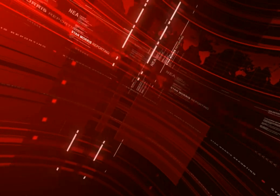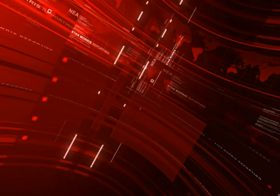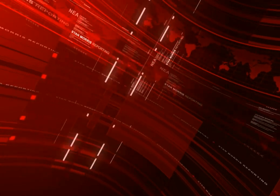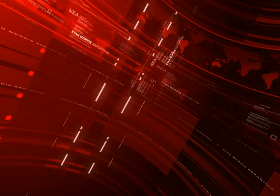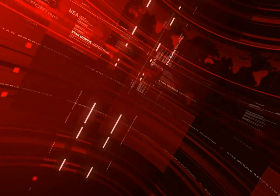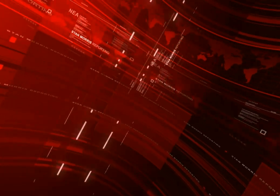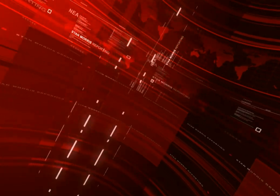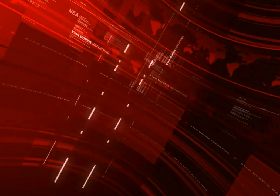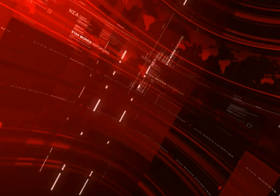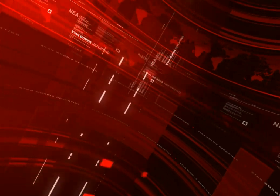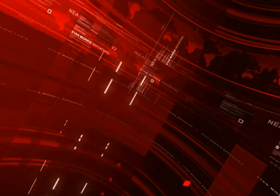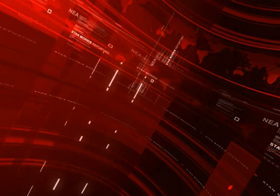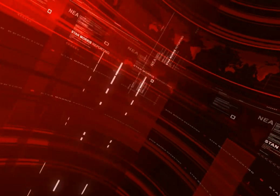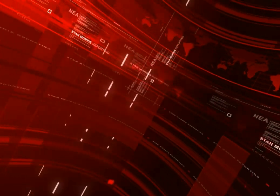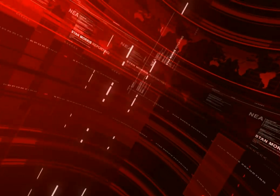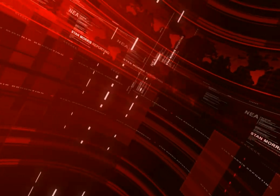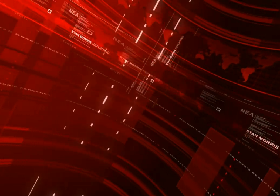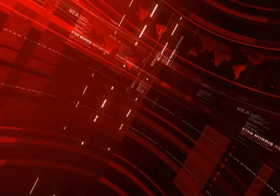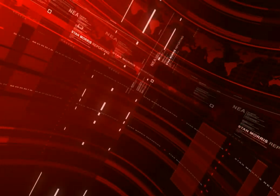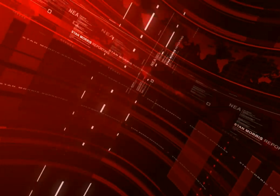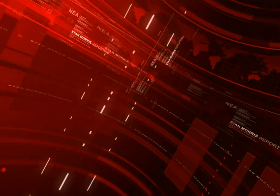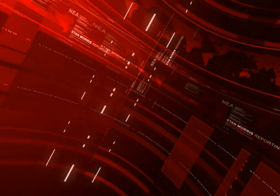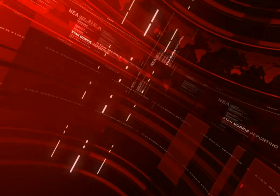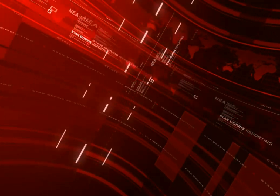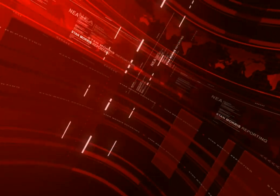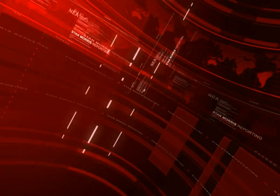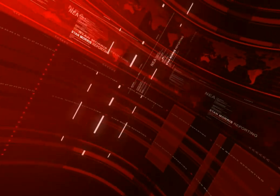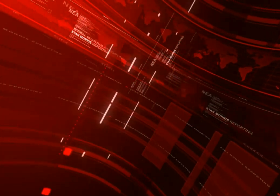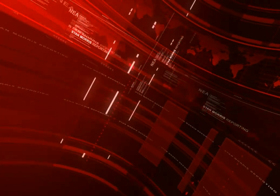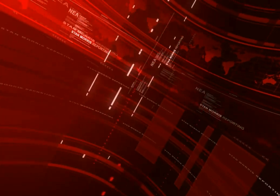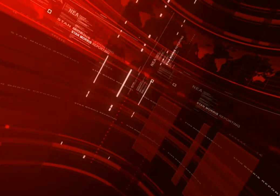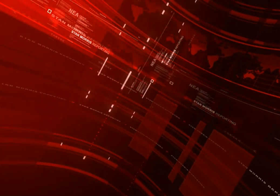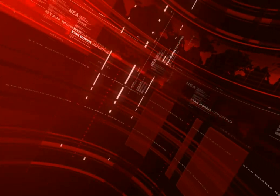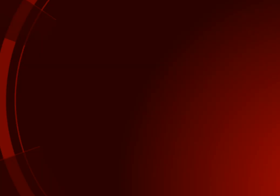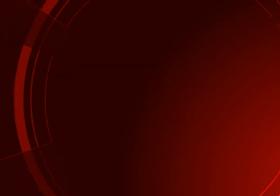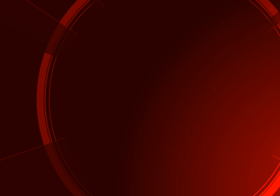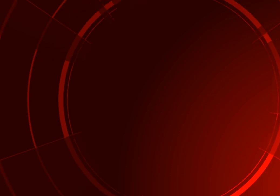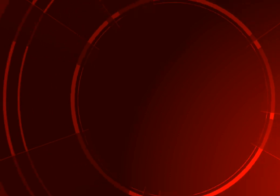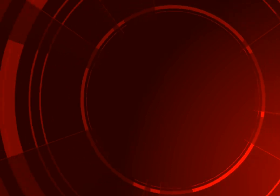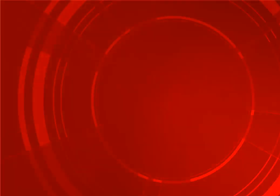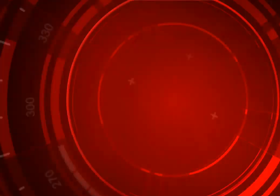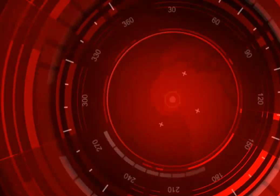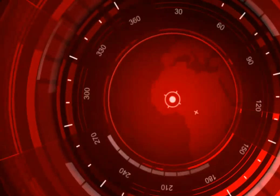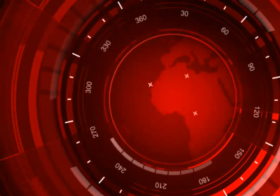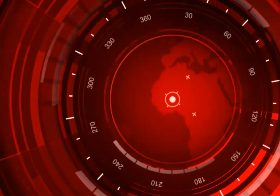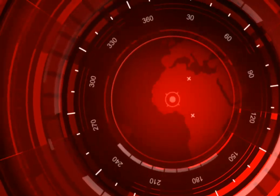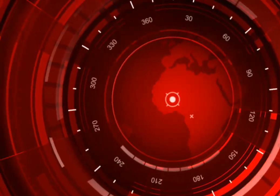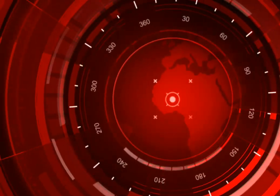Buyfrombrooks.com. Let Colby Brooks handle all of your real estate needs. I'm Stan Morris, and you're up to date.